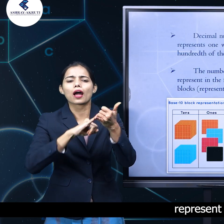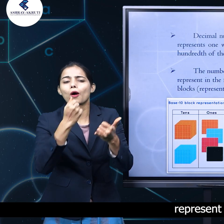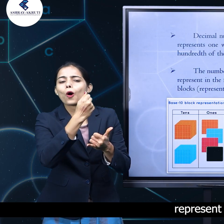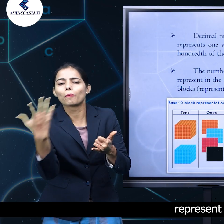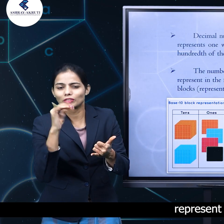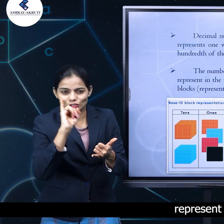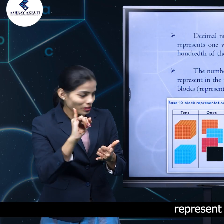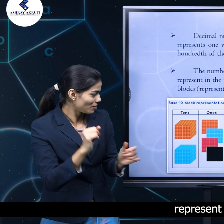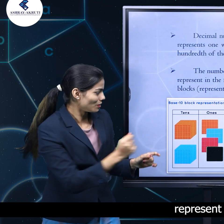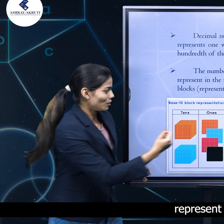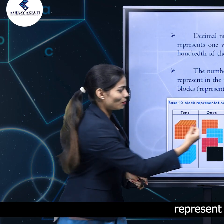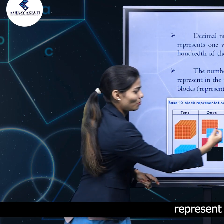represent hundredths.